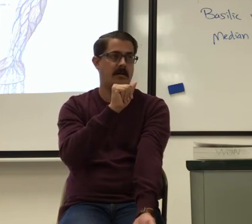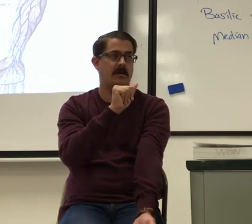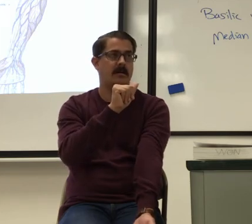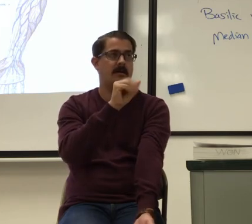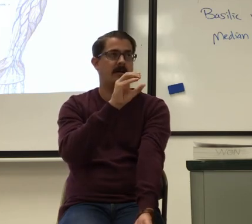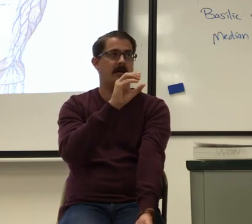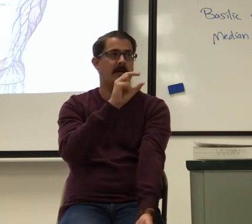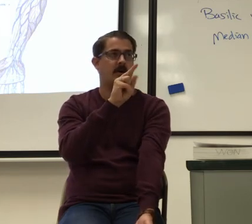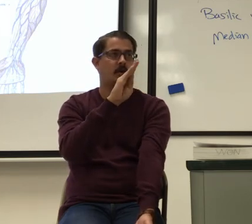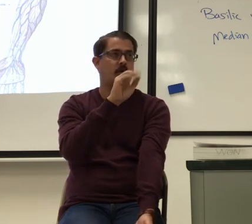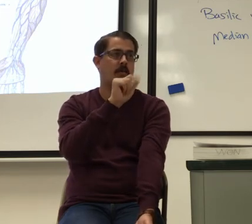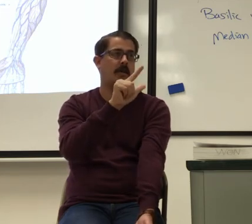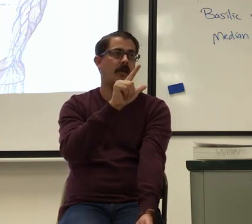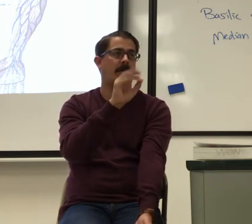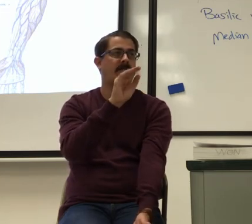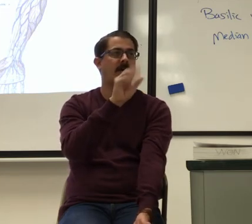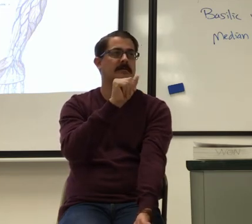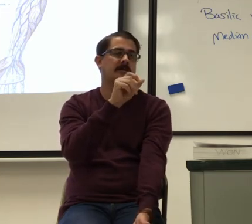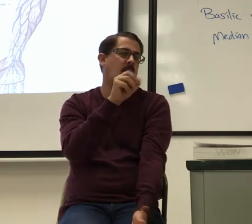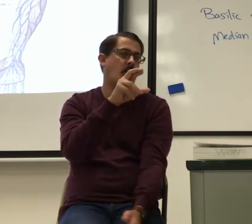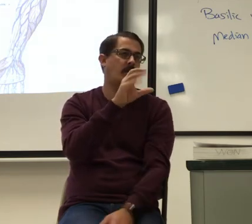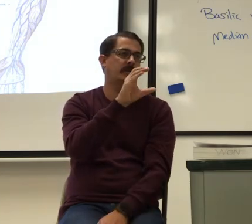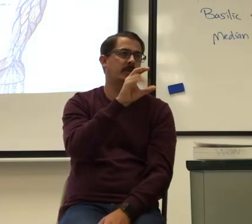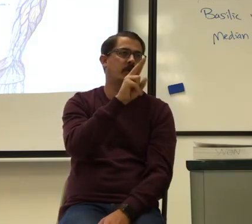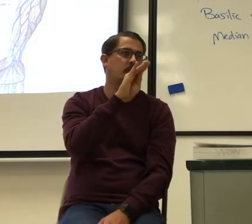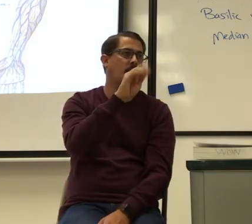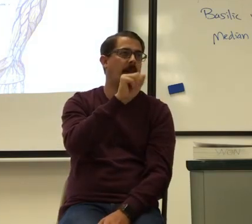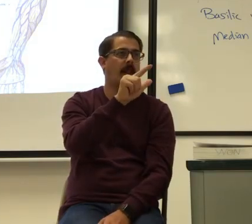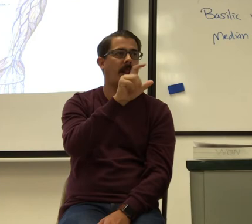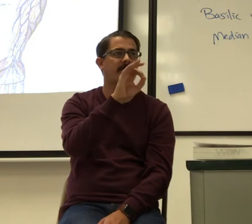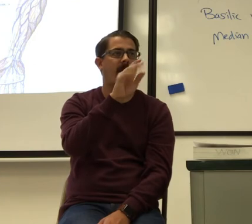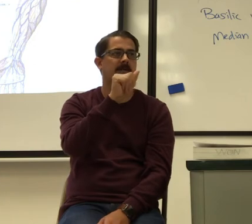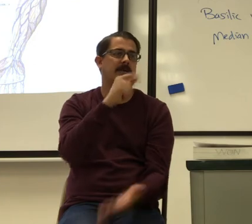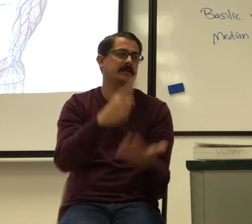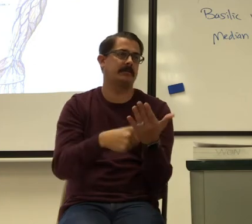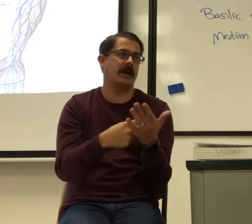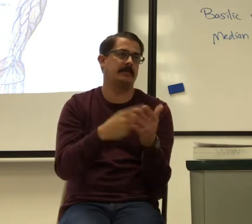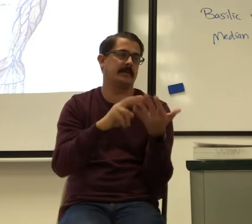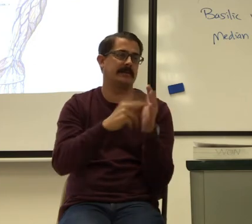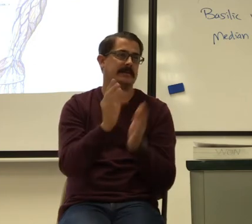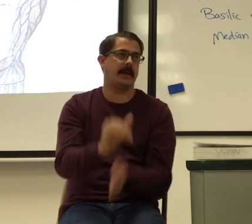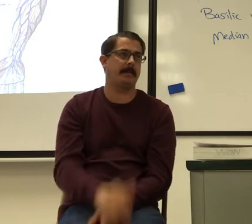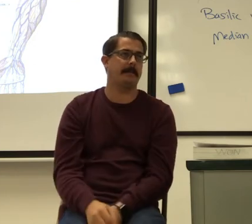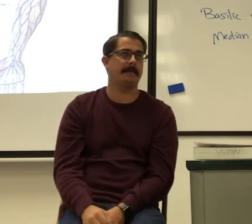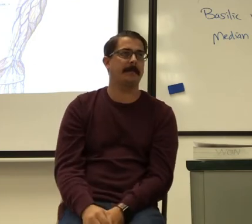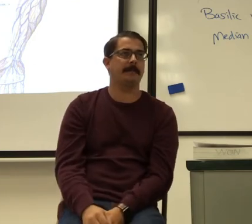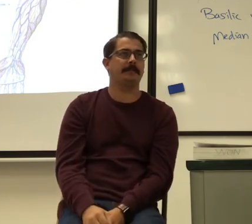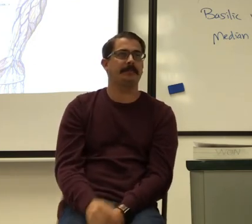anticubital fossa, or just cubital fossa, as it's sometimes referred to.